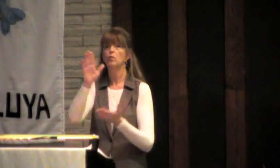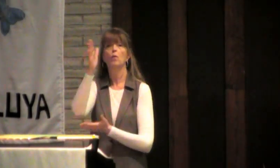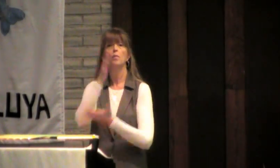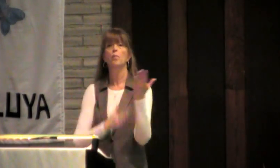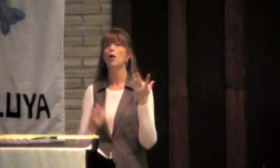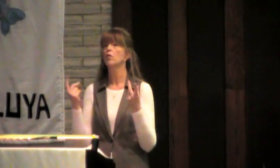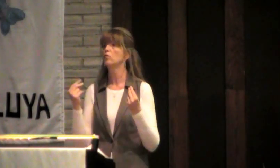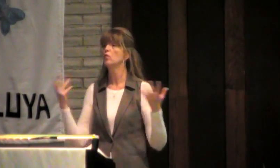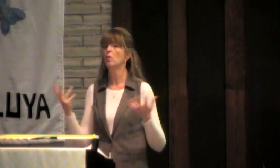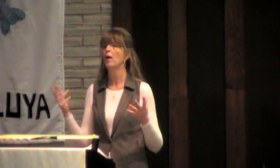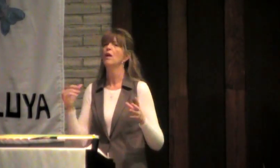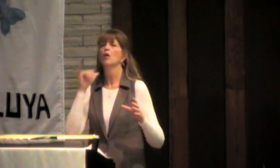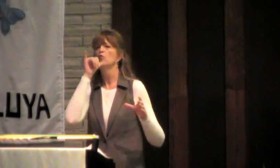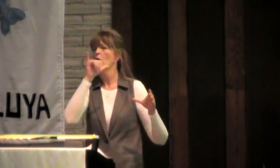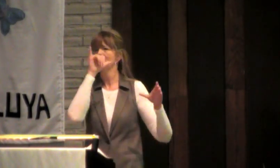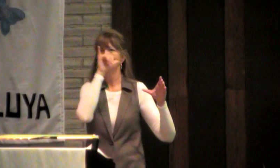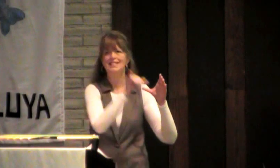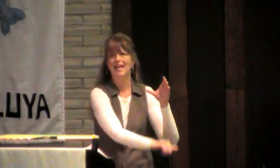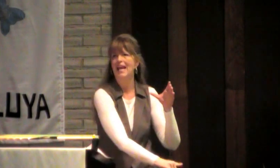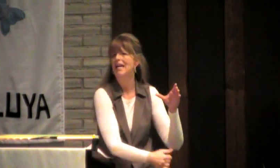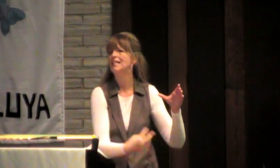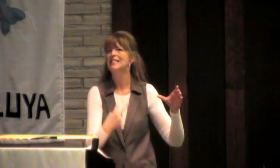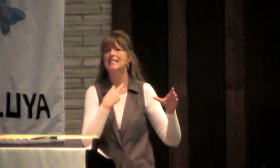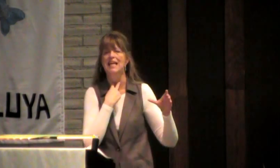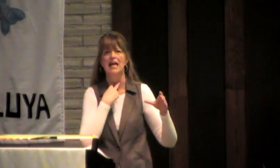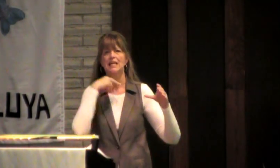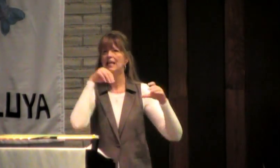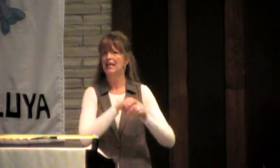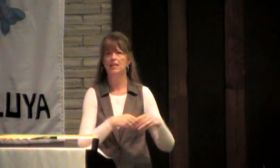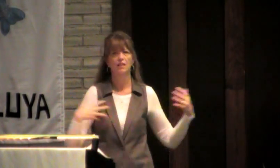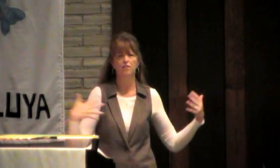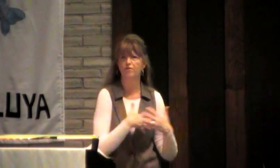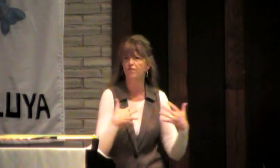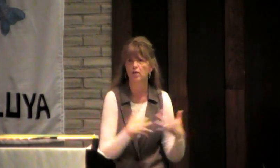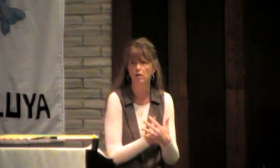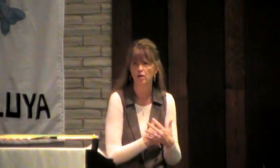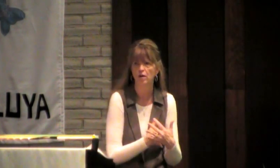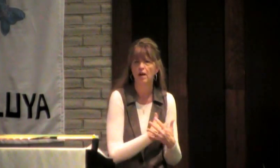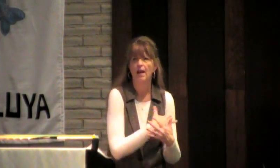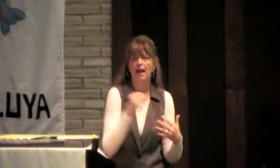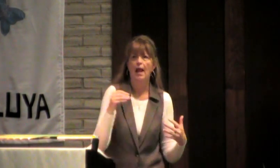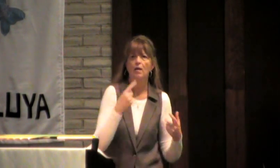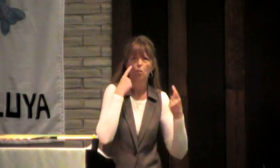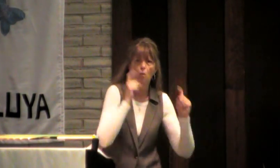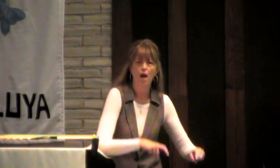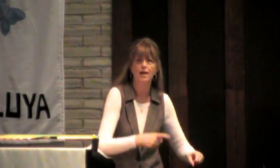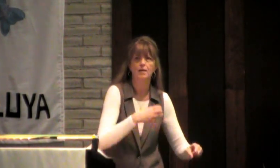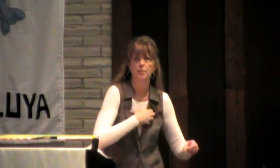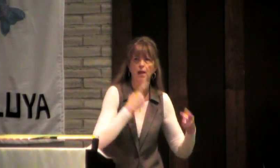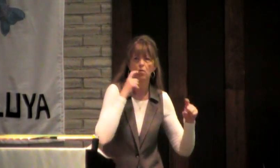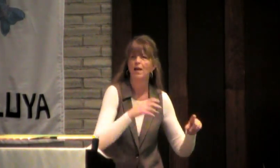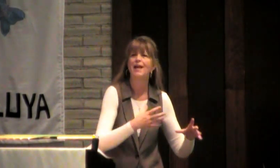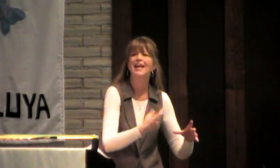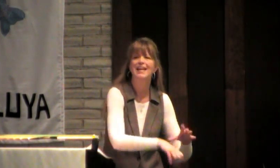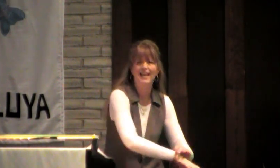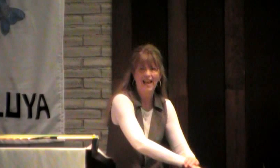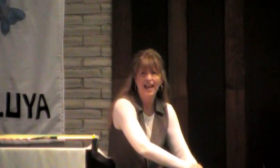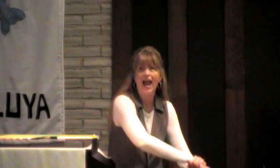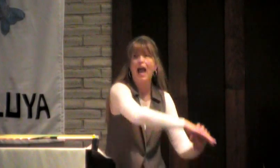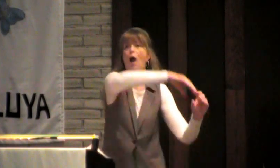You have to do your part, which is to not stay stuck in fear and to whine and complain, but